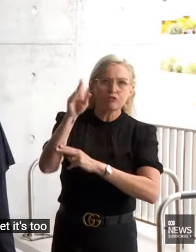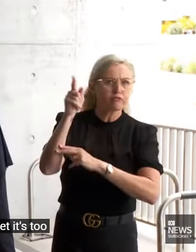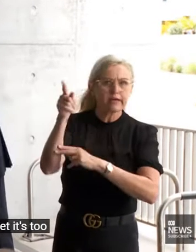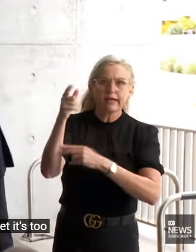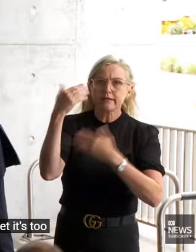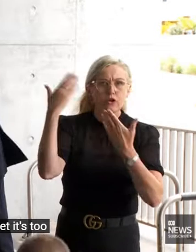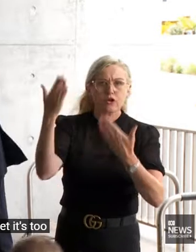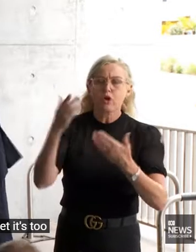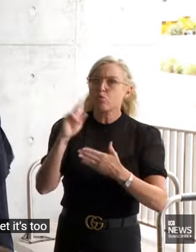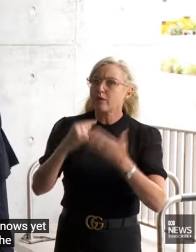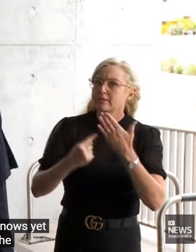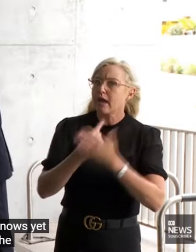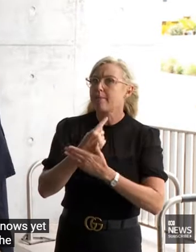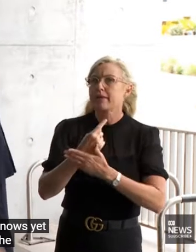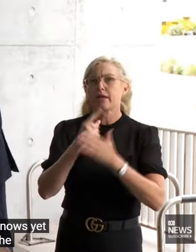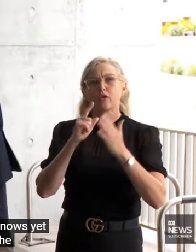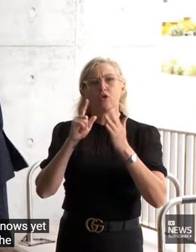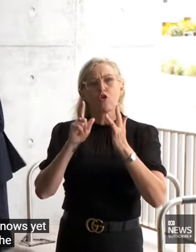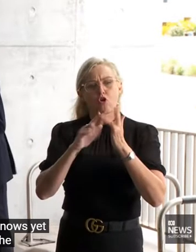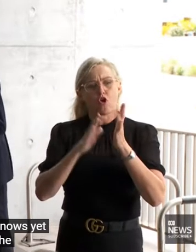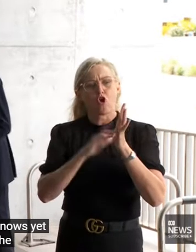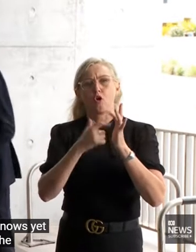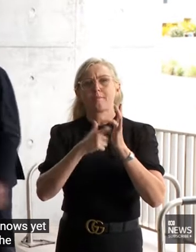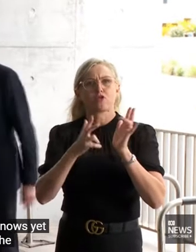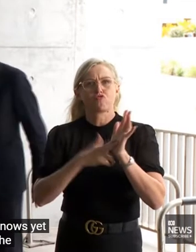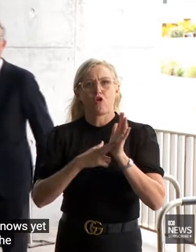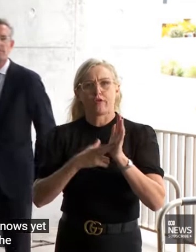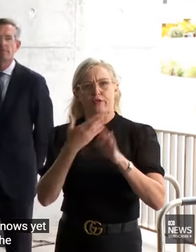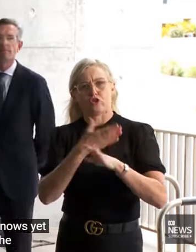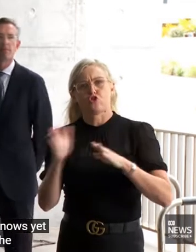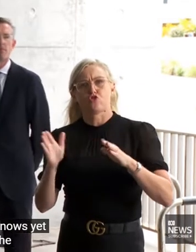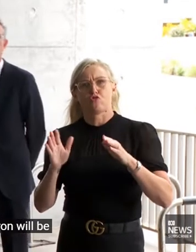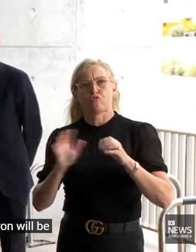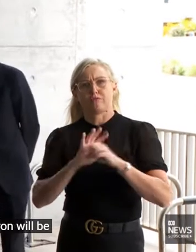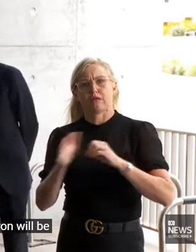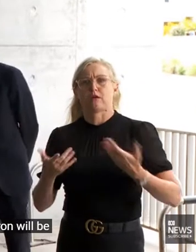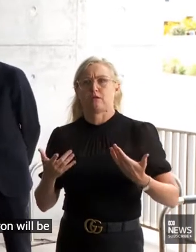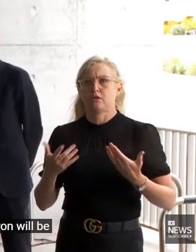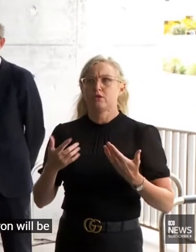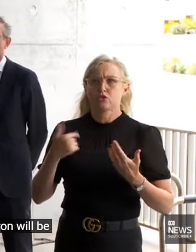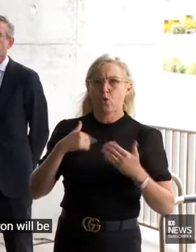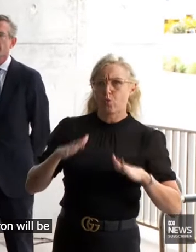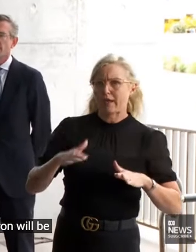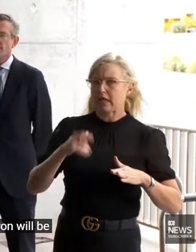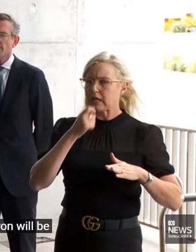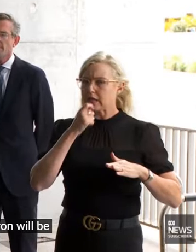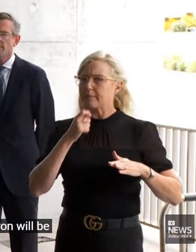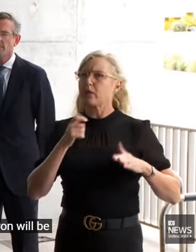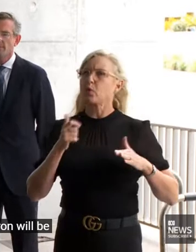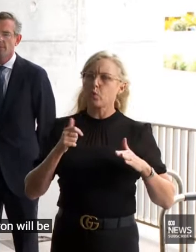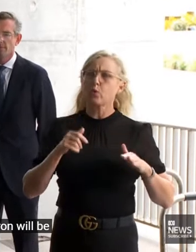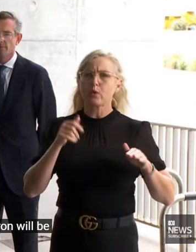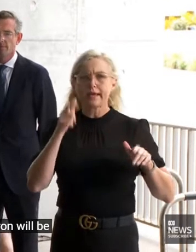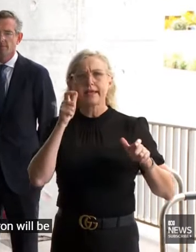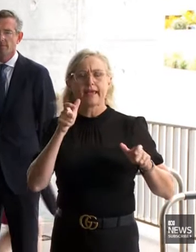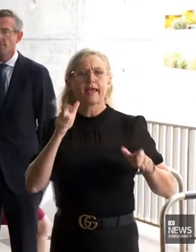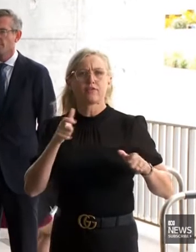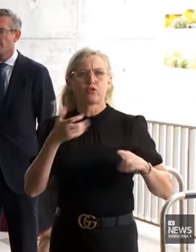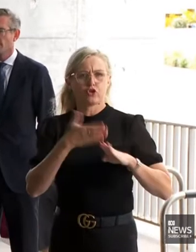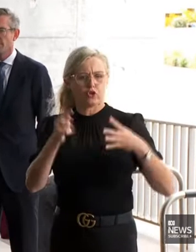the implications of Omicron will be. So this precautionary steps that the government has announced